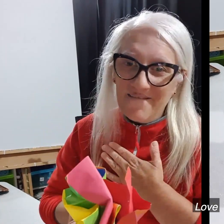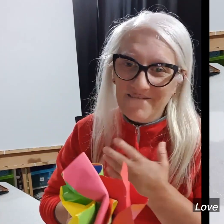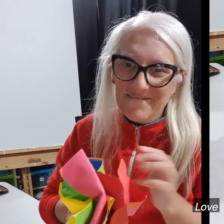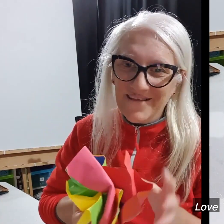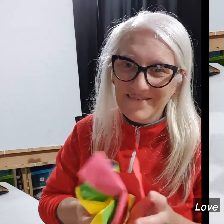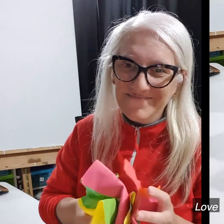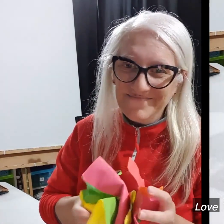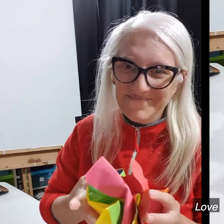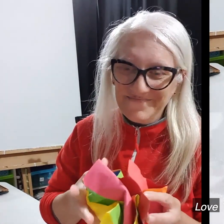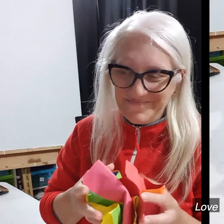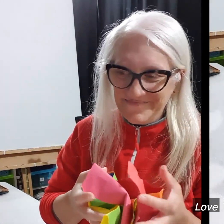Love.